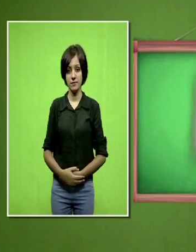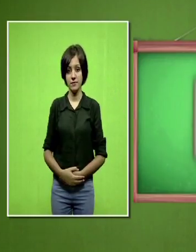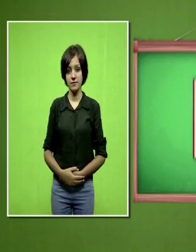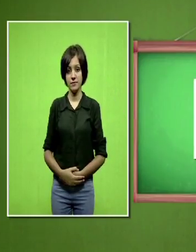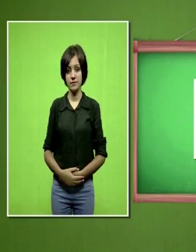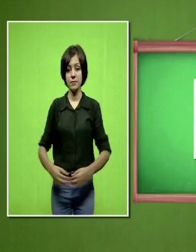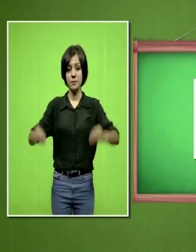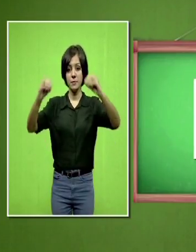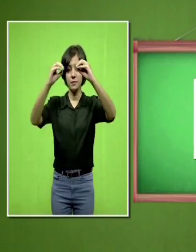B,